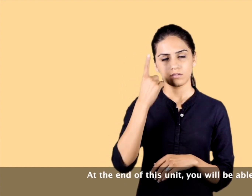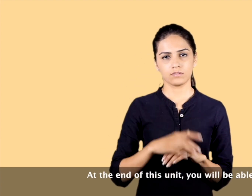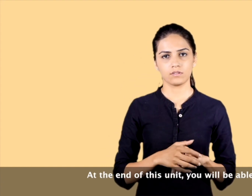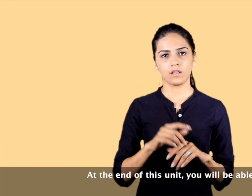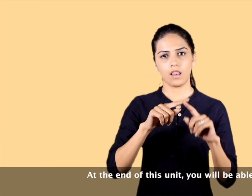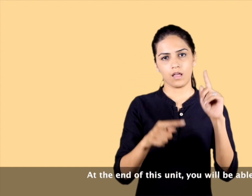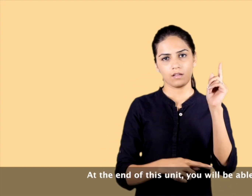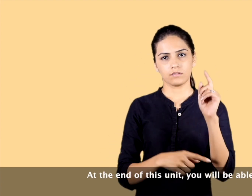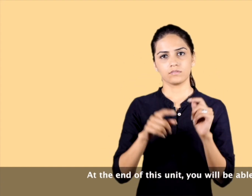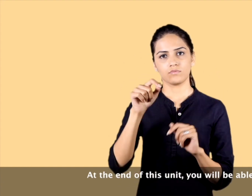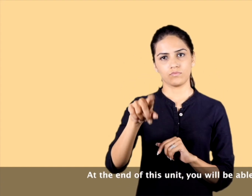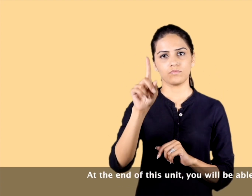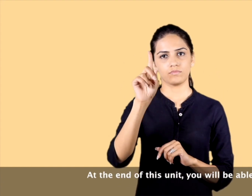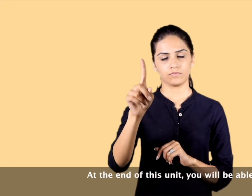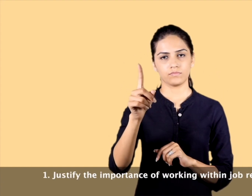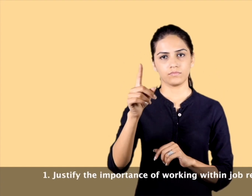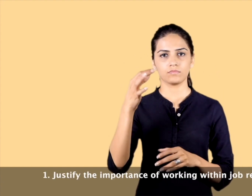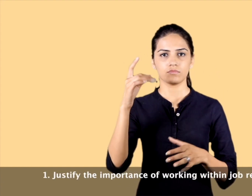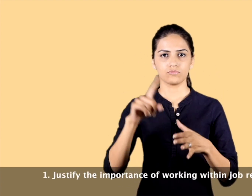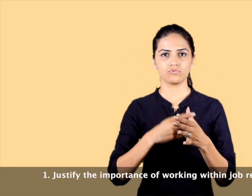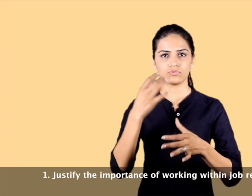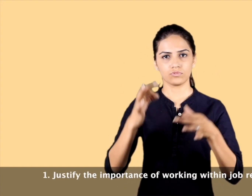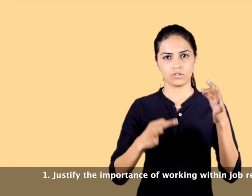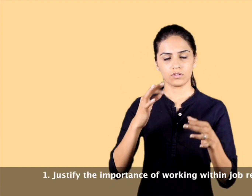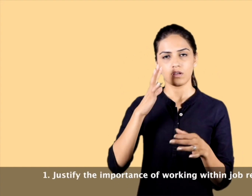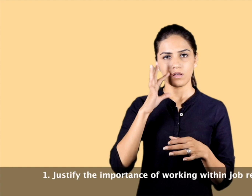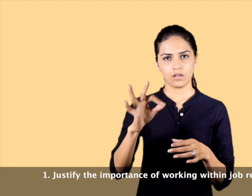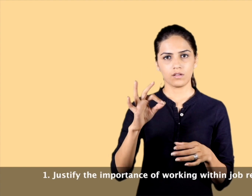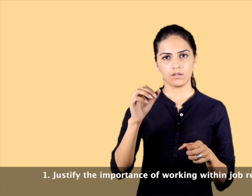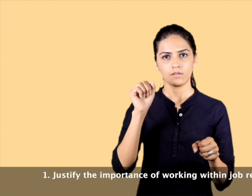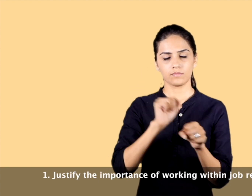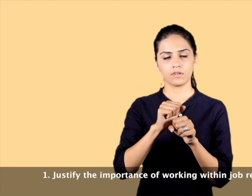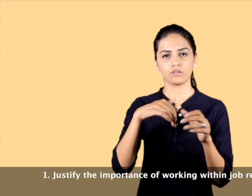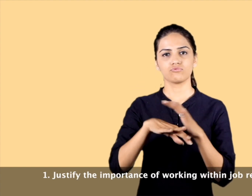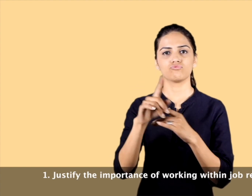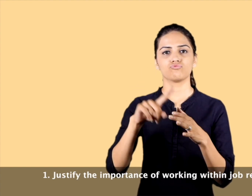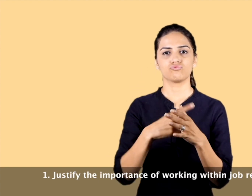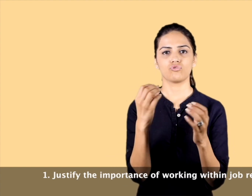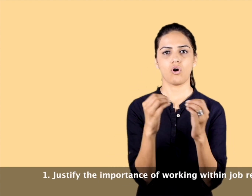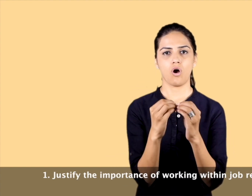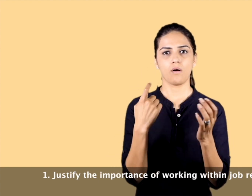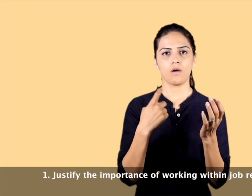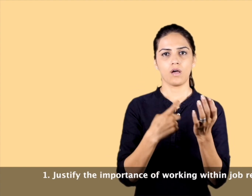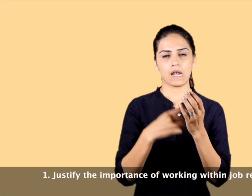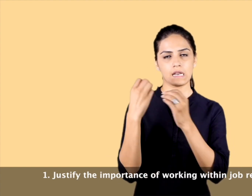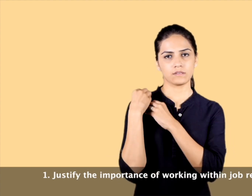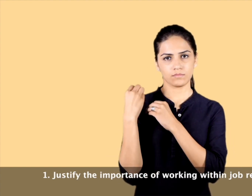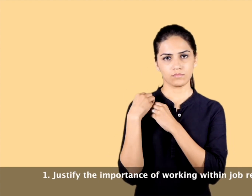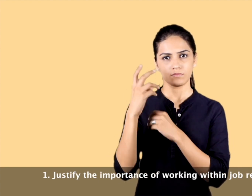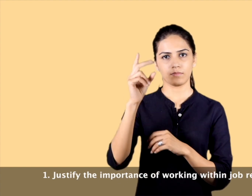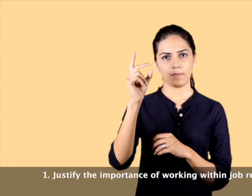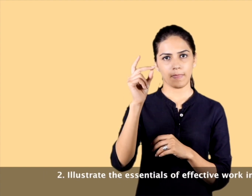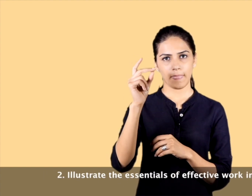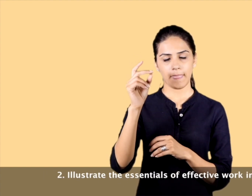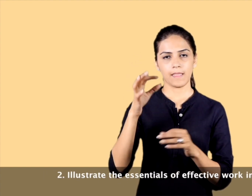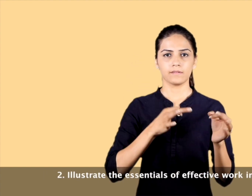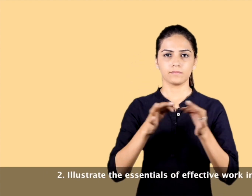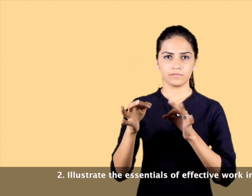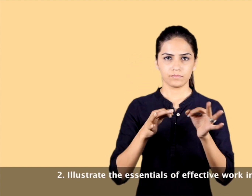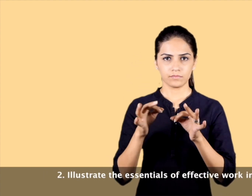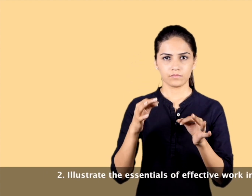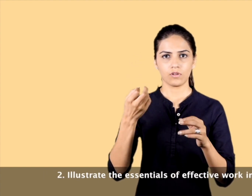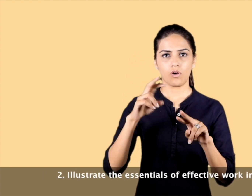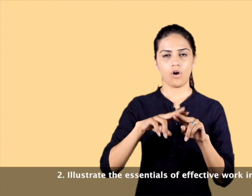this unit, you will be able to: Number 1. Justify the importance of working within job